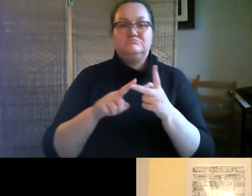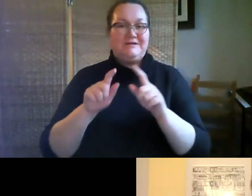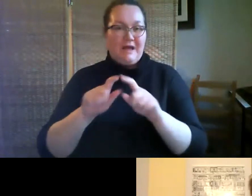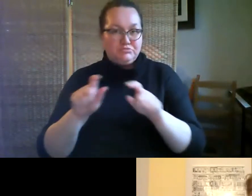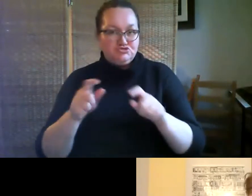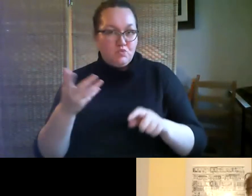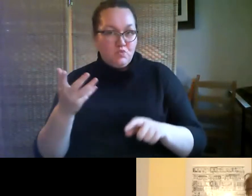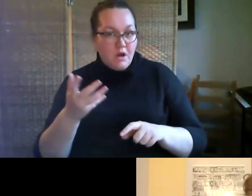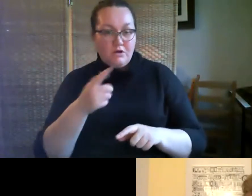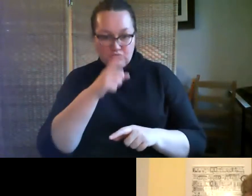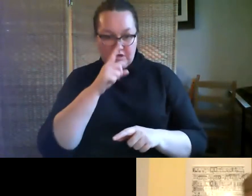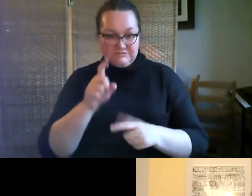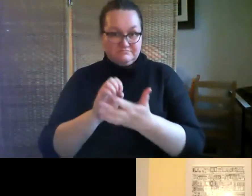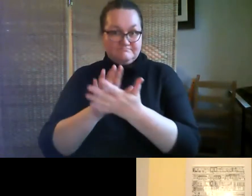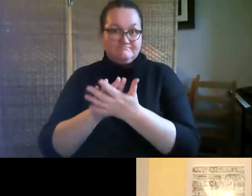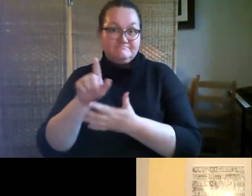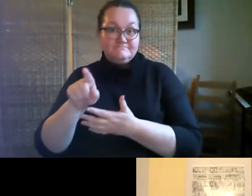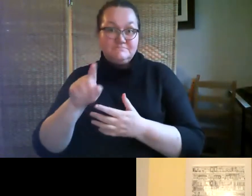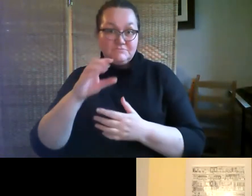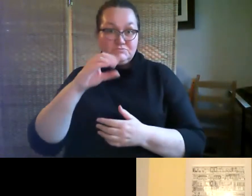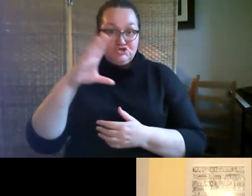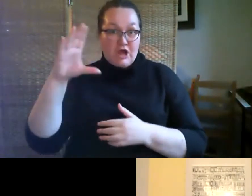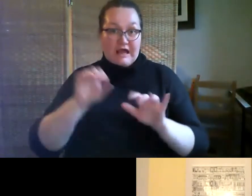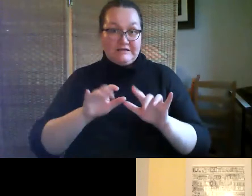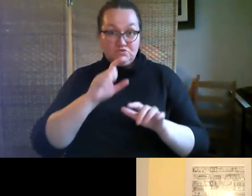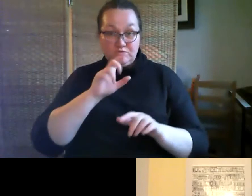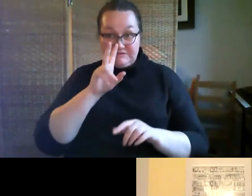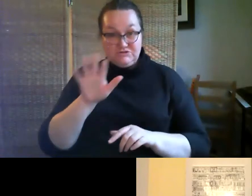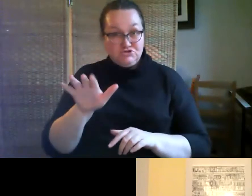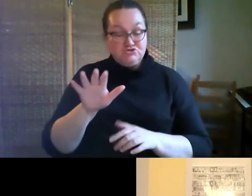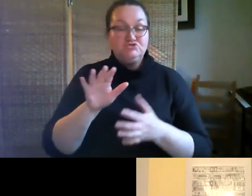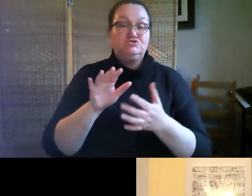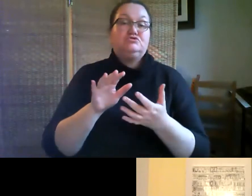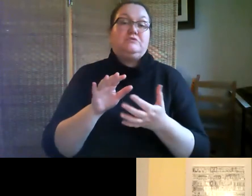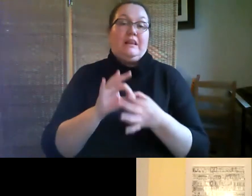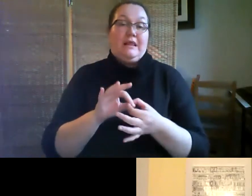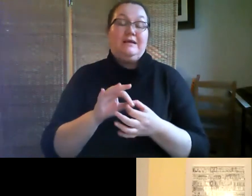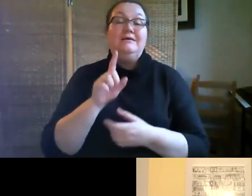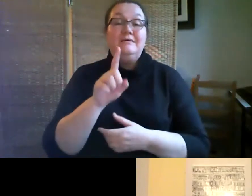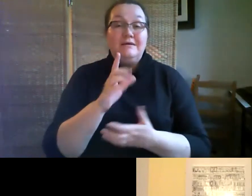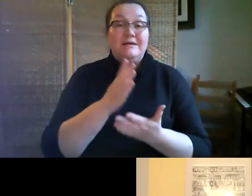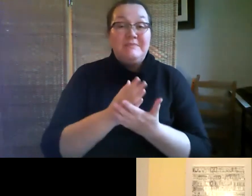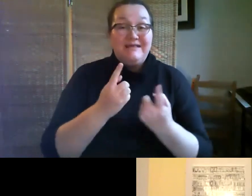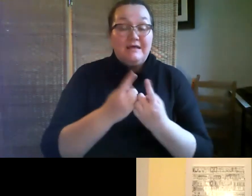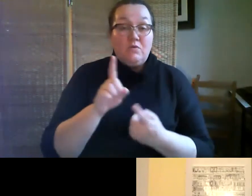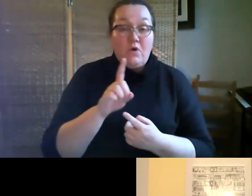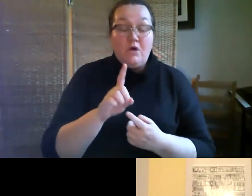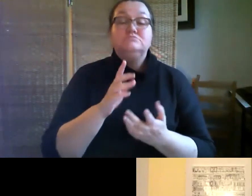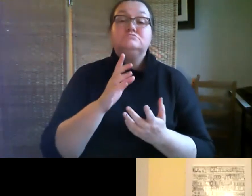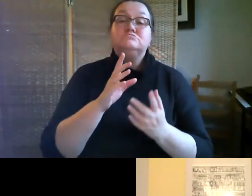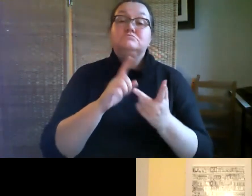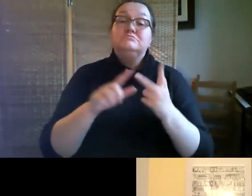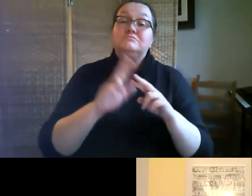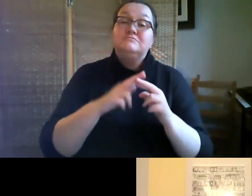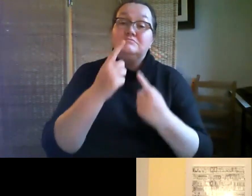the chat soon as well. But the main one is if you have a question, we're not going to be taking questions during the presentation. So just type